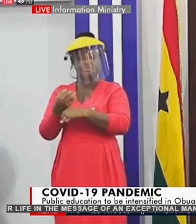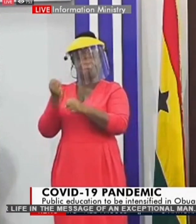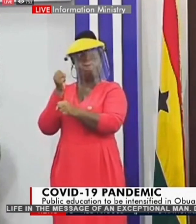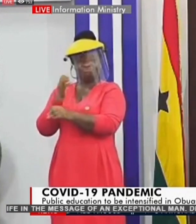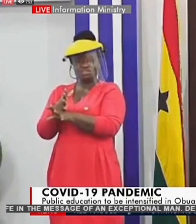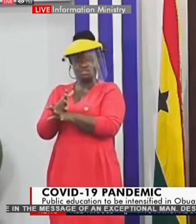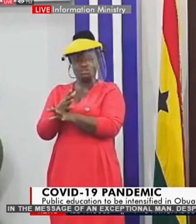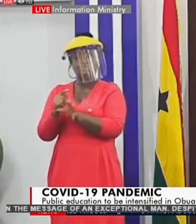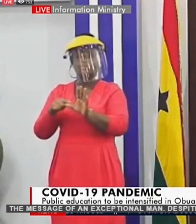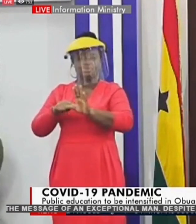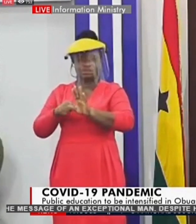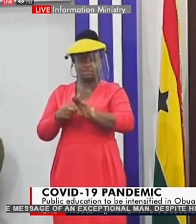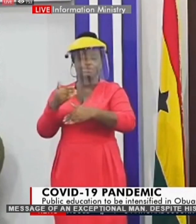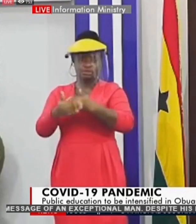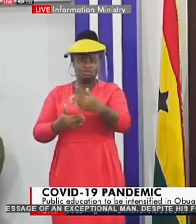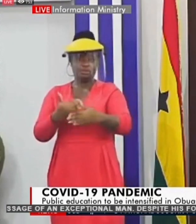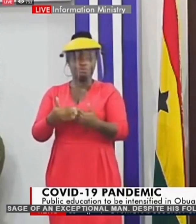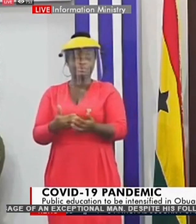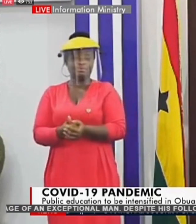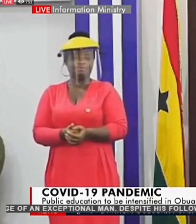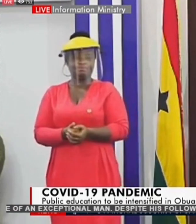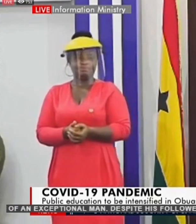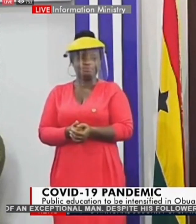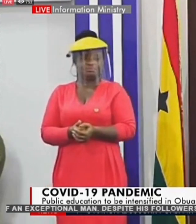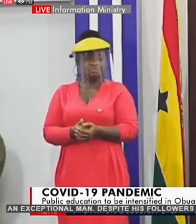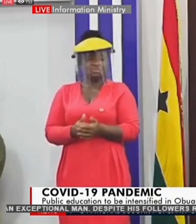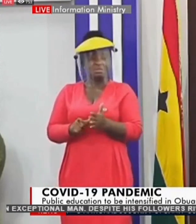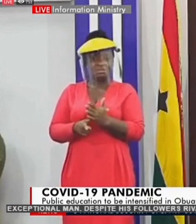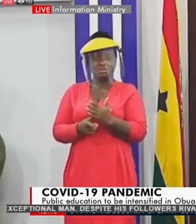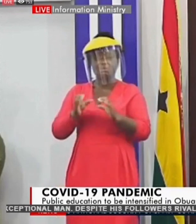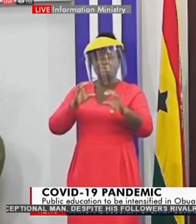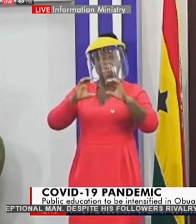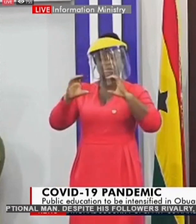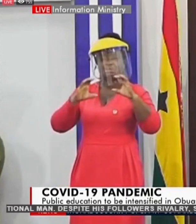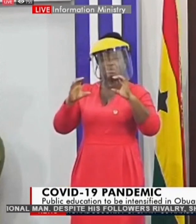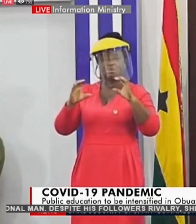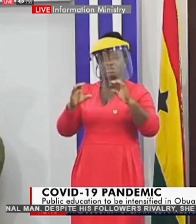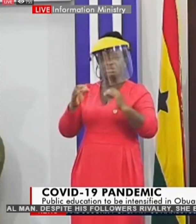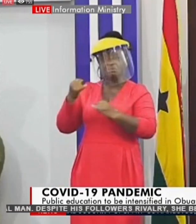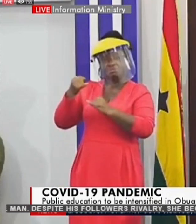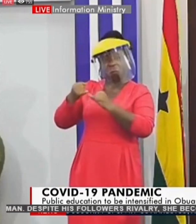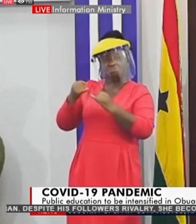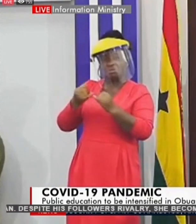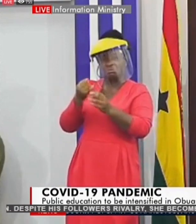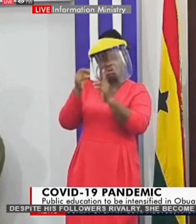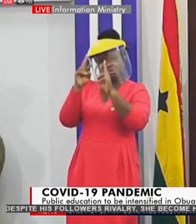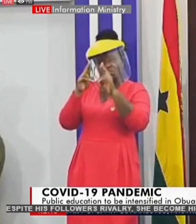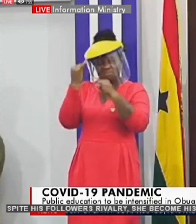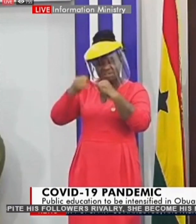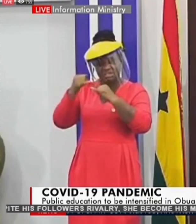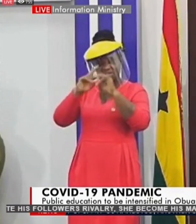ready to start operations. And I think that we communicate our findings to them, and they will